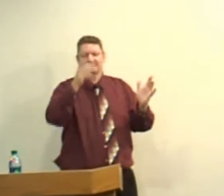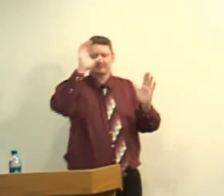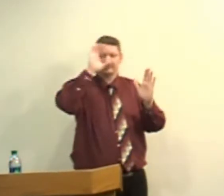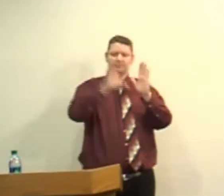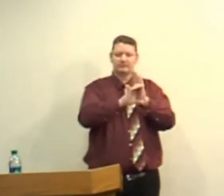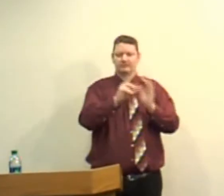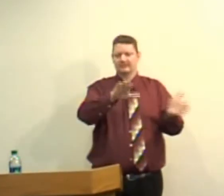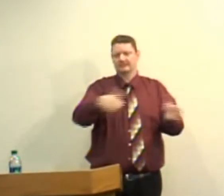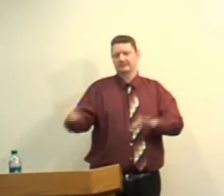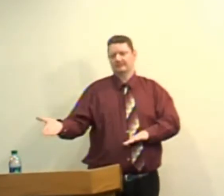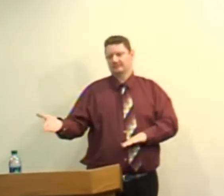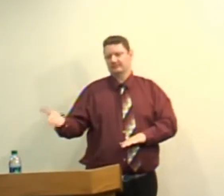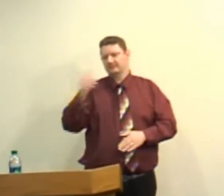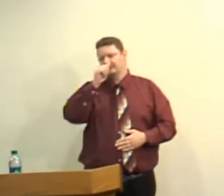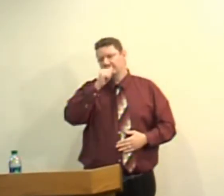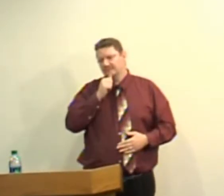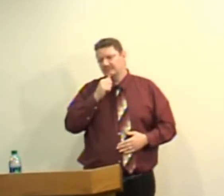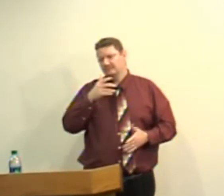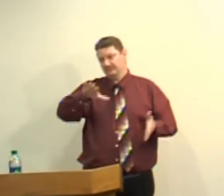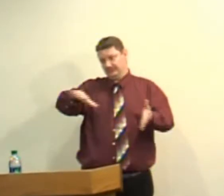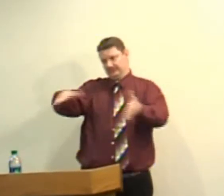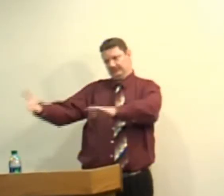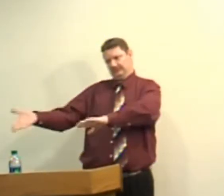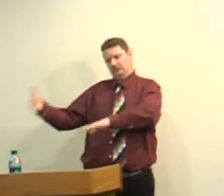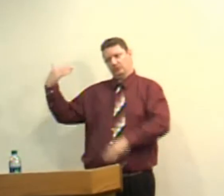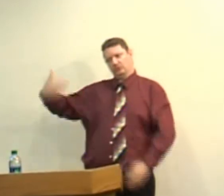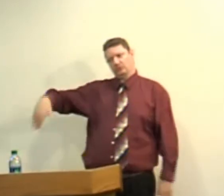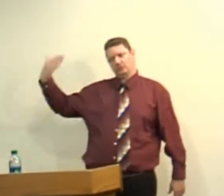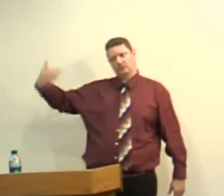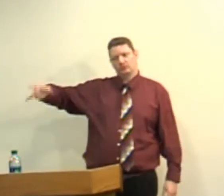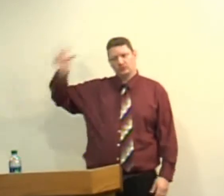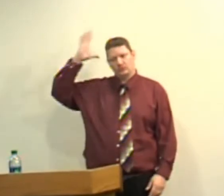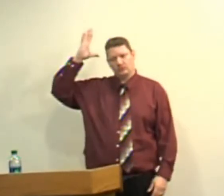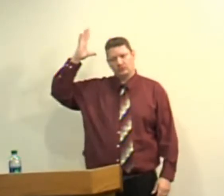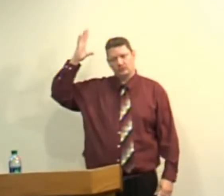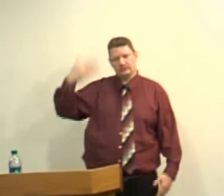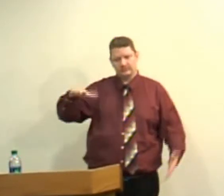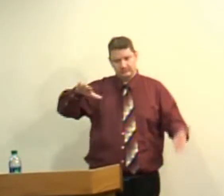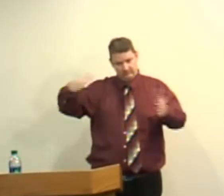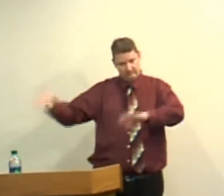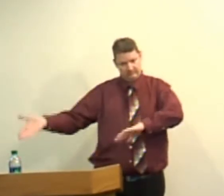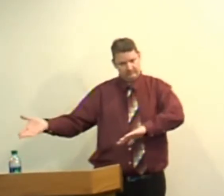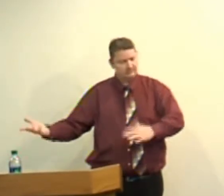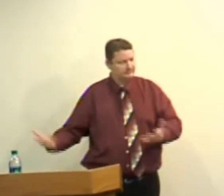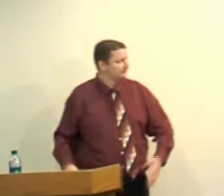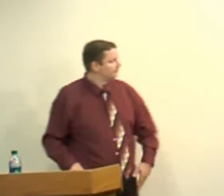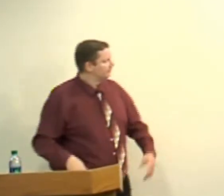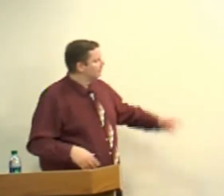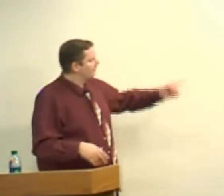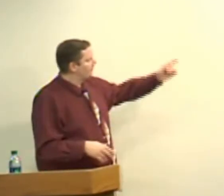He suffered throughout his life. He went to the cross and suffered death. A horrible death.